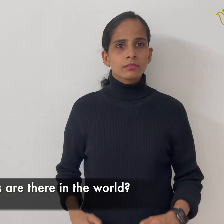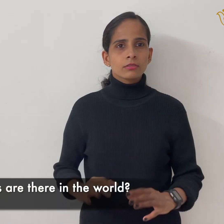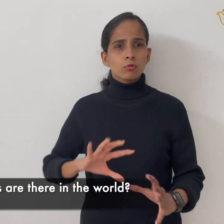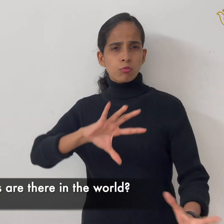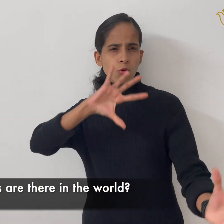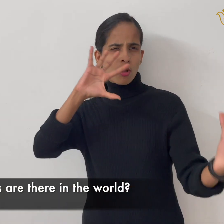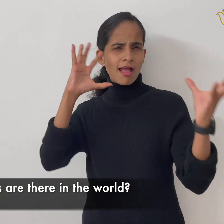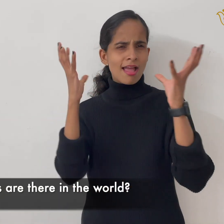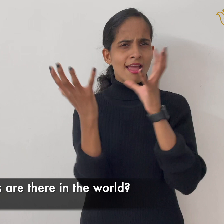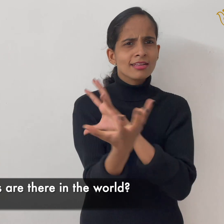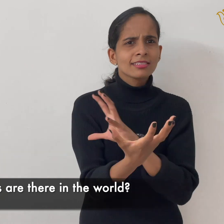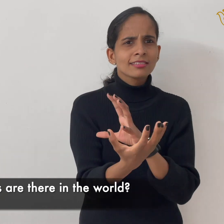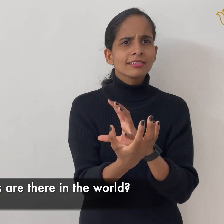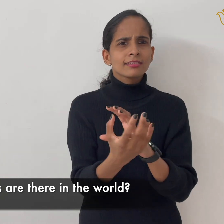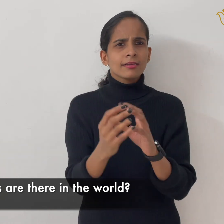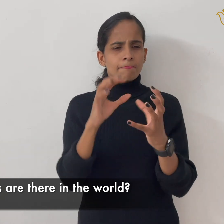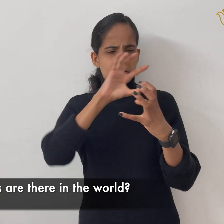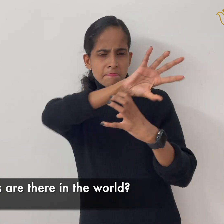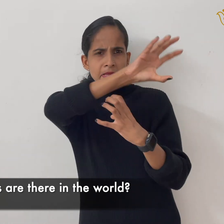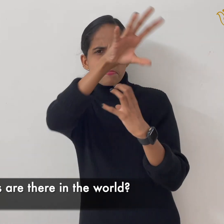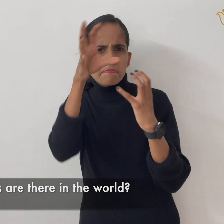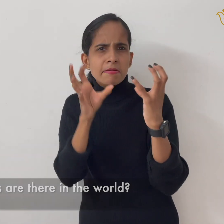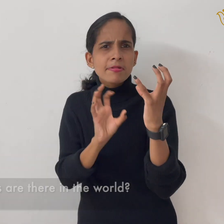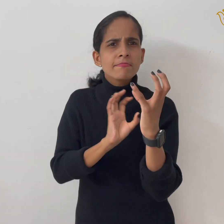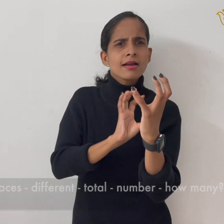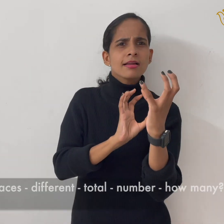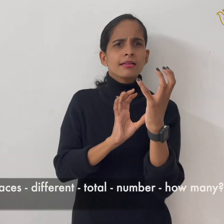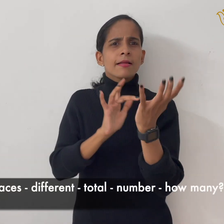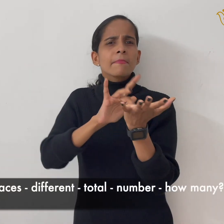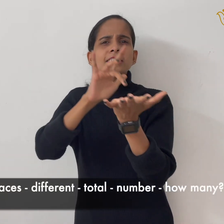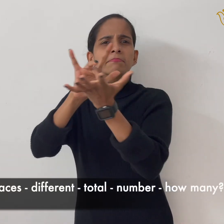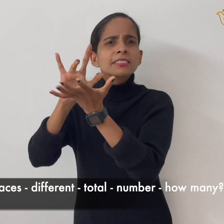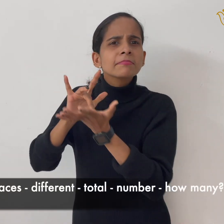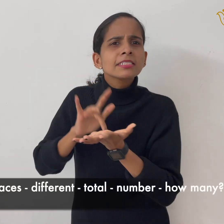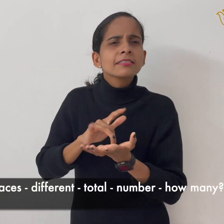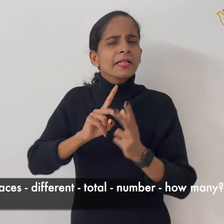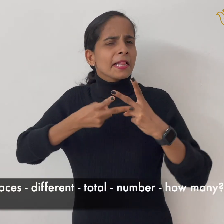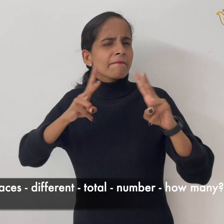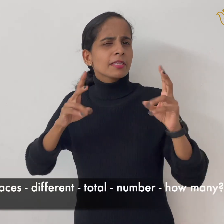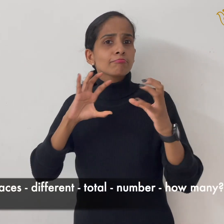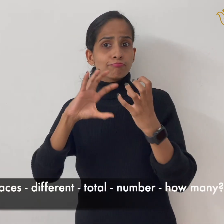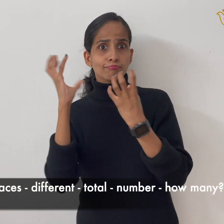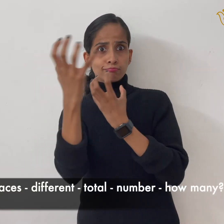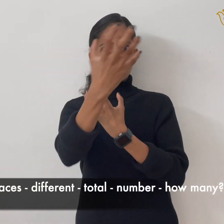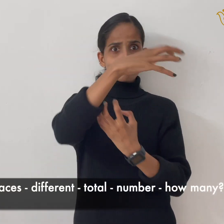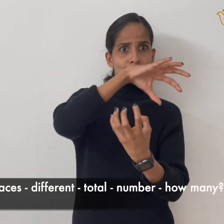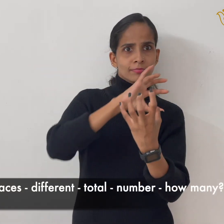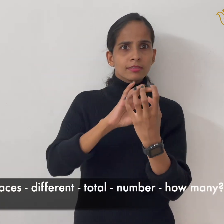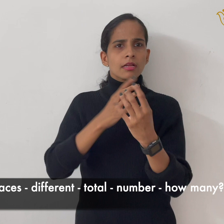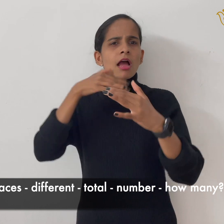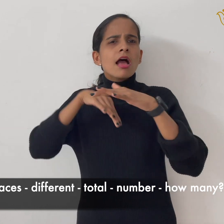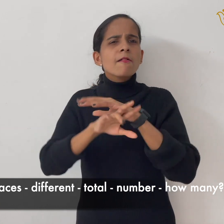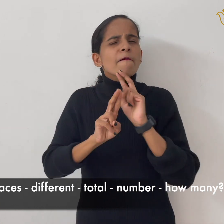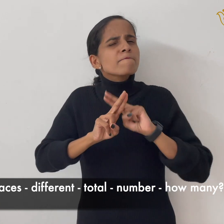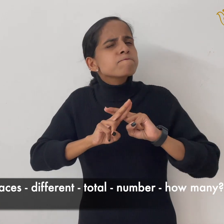How many countries are there in the world? World, countries, places,